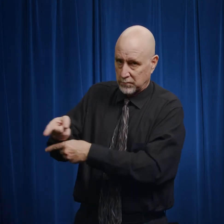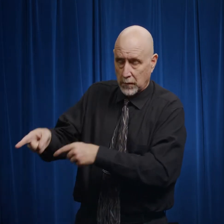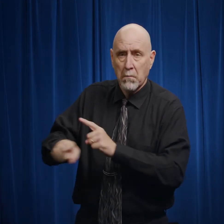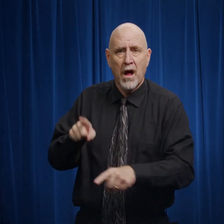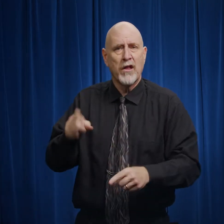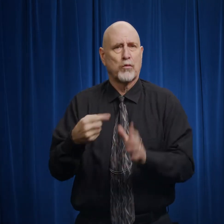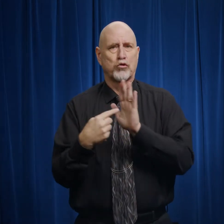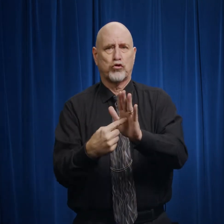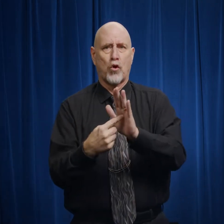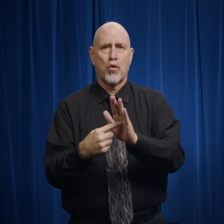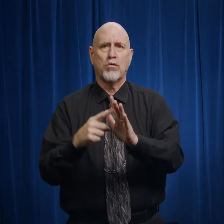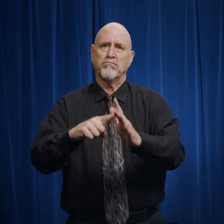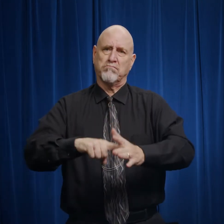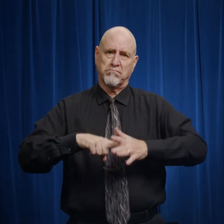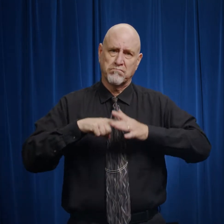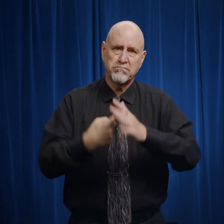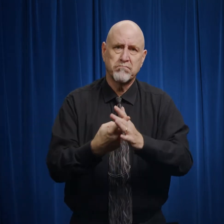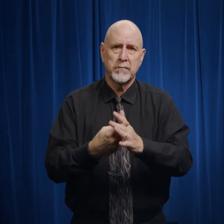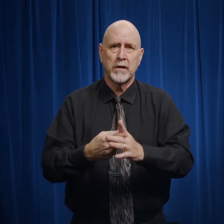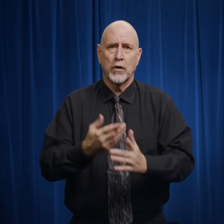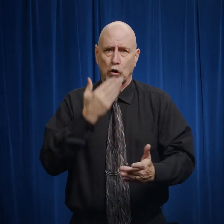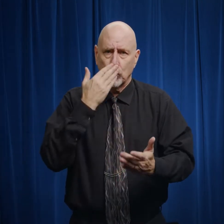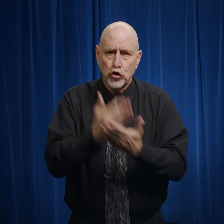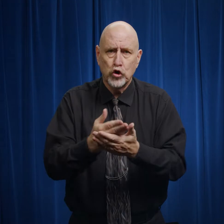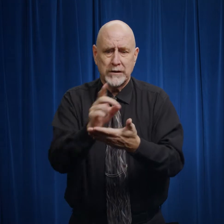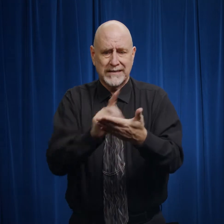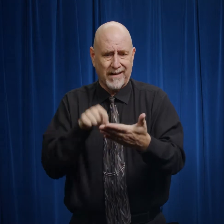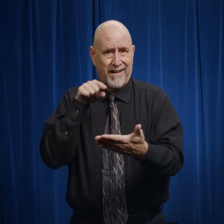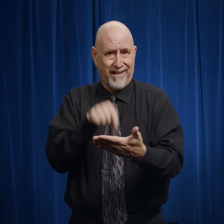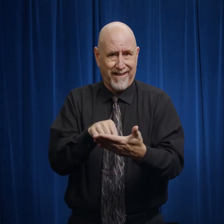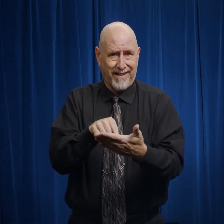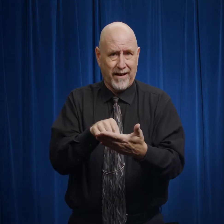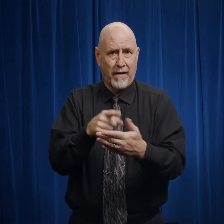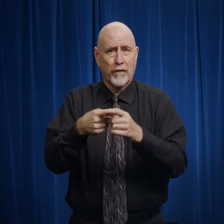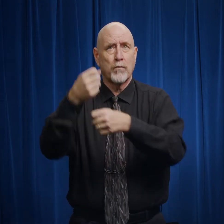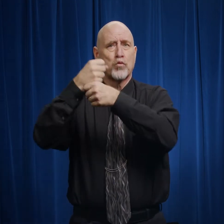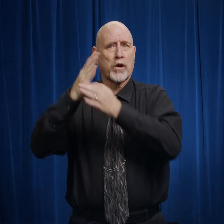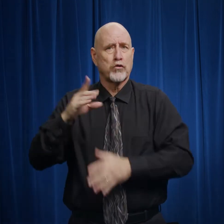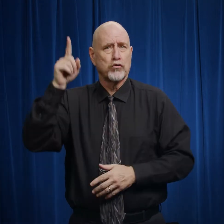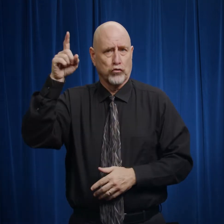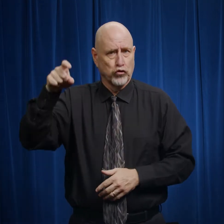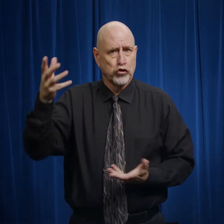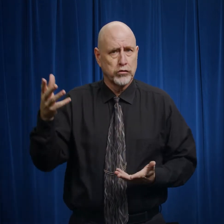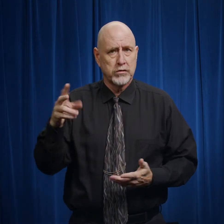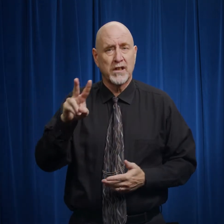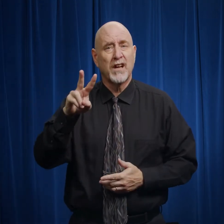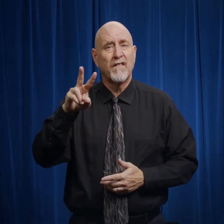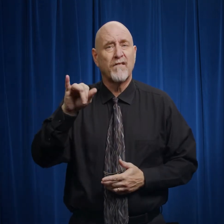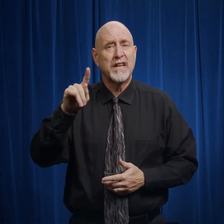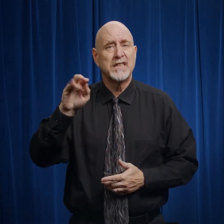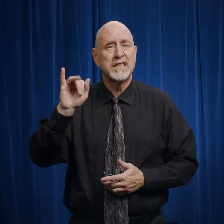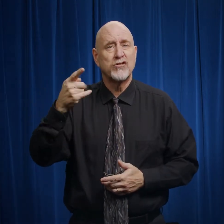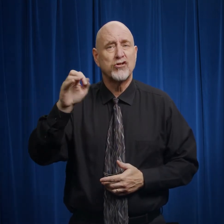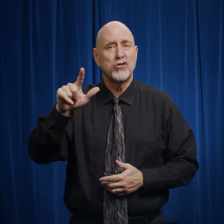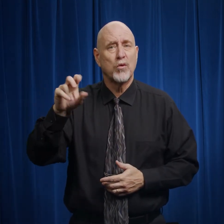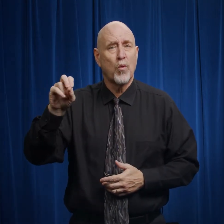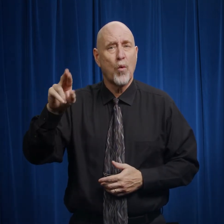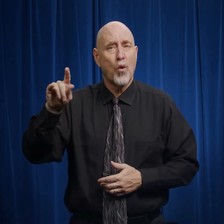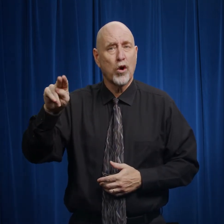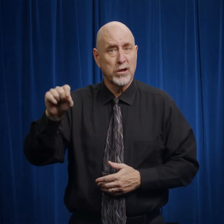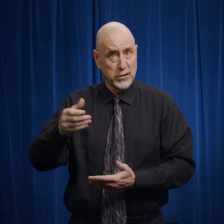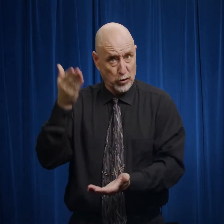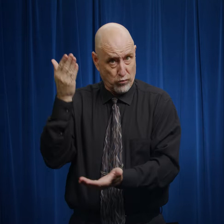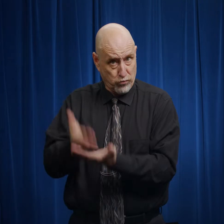would prove the idea of an original, useful design by a creator. Vestigial organs